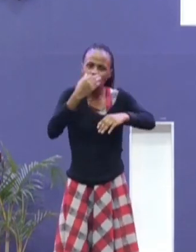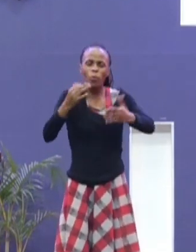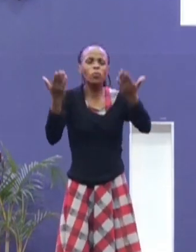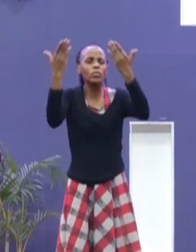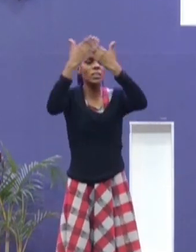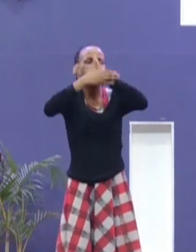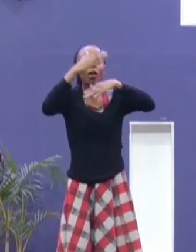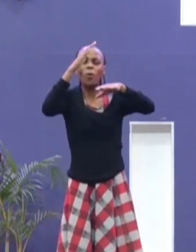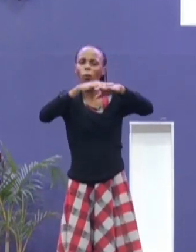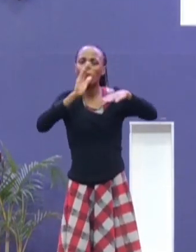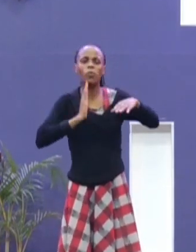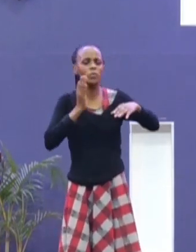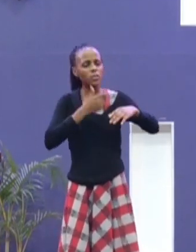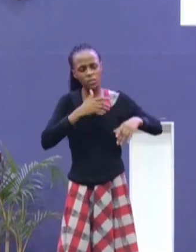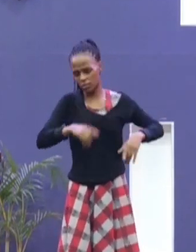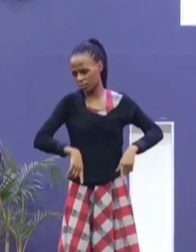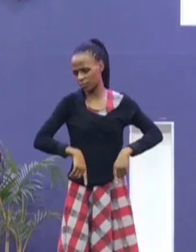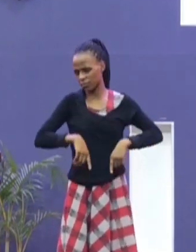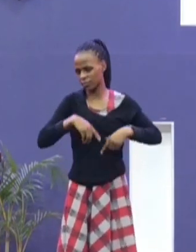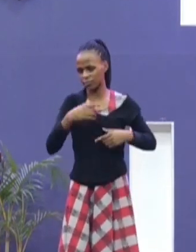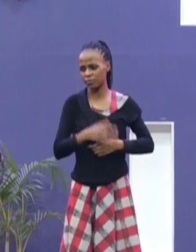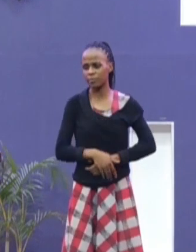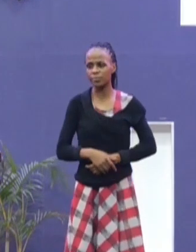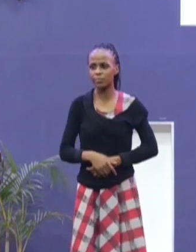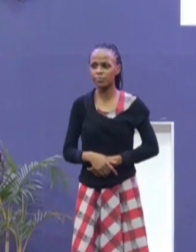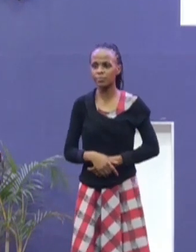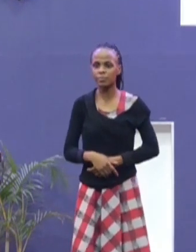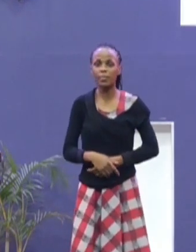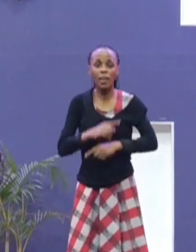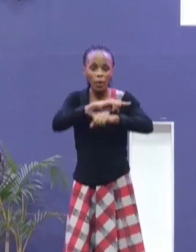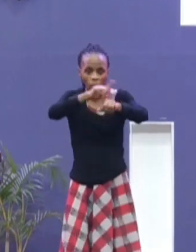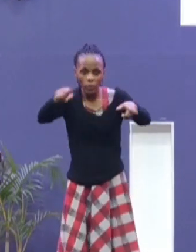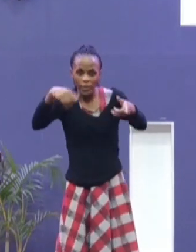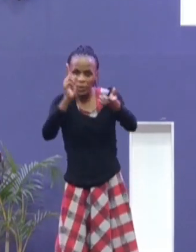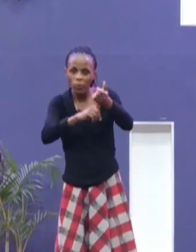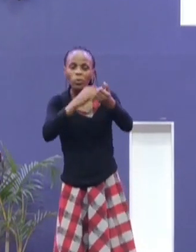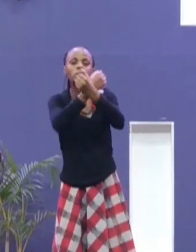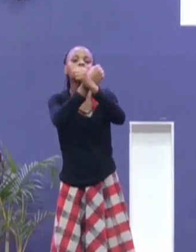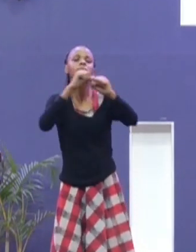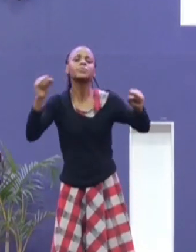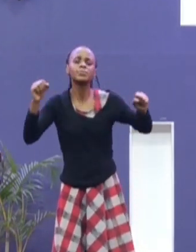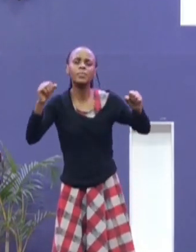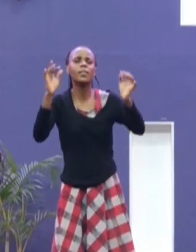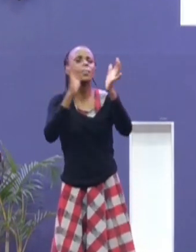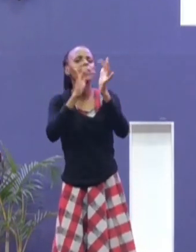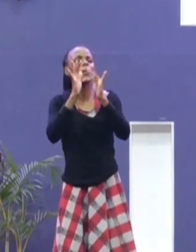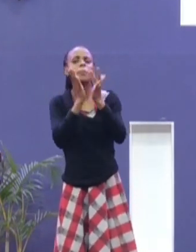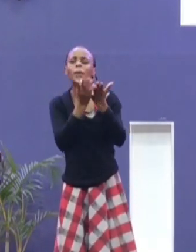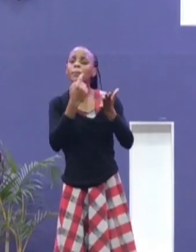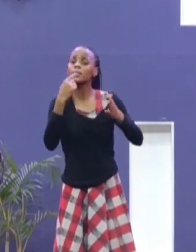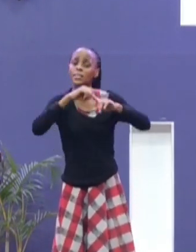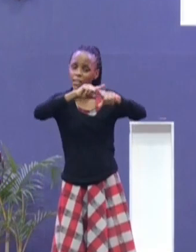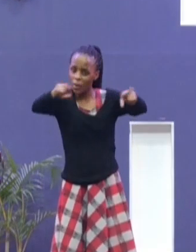Engeri ekizikiza ekikutte ku bulamu bwaffe. Twalokoka. We receive salvation. Bible egamba